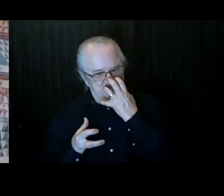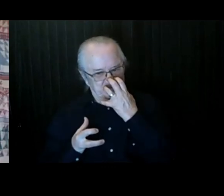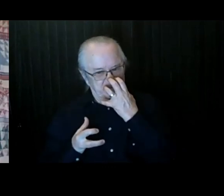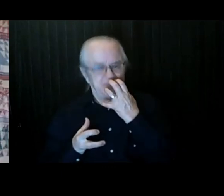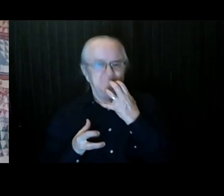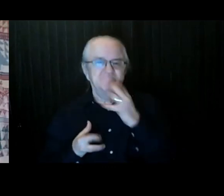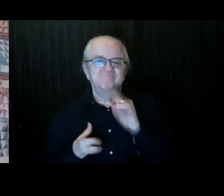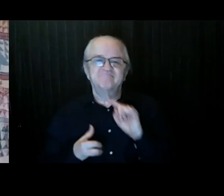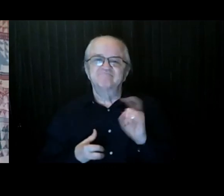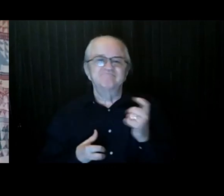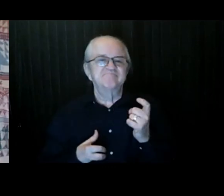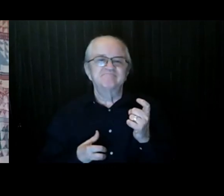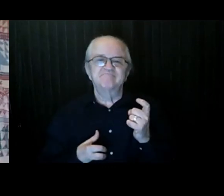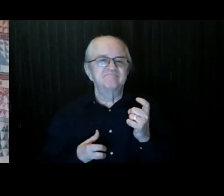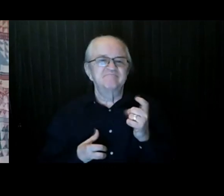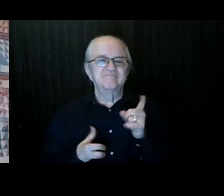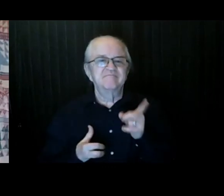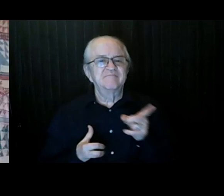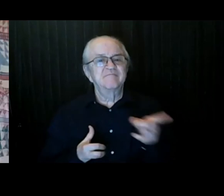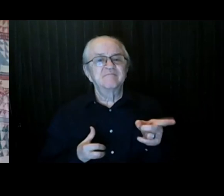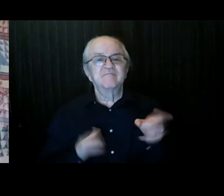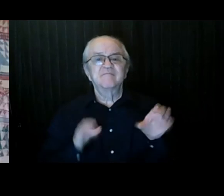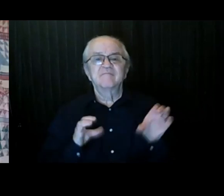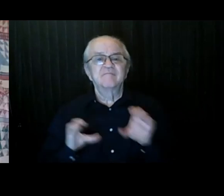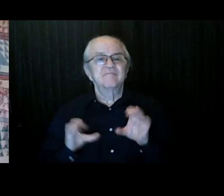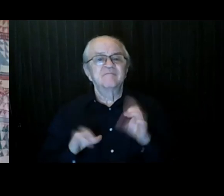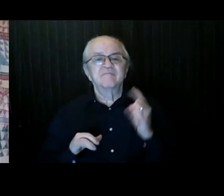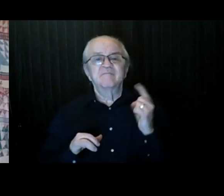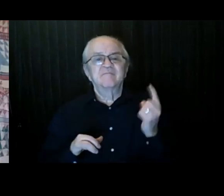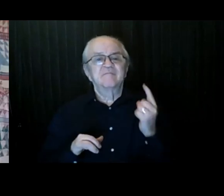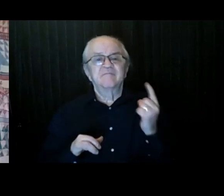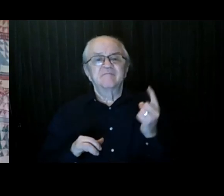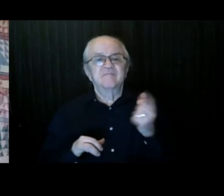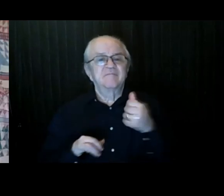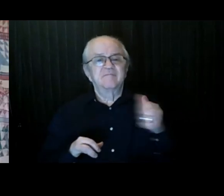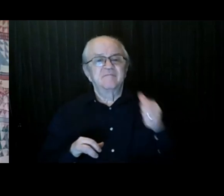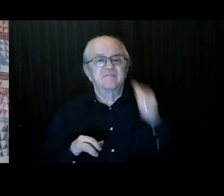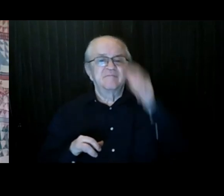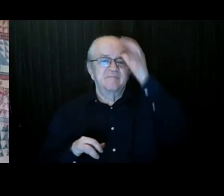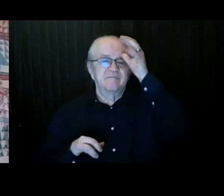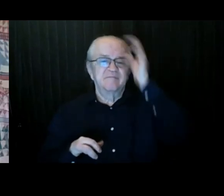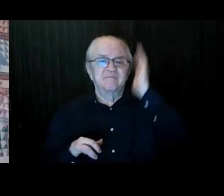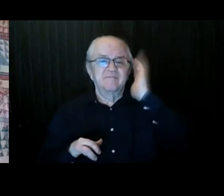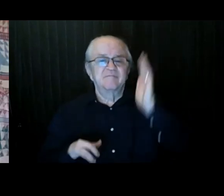I couldn't be. She had done something that any father would be proud of.